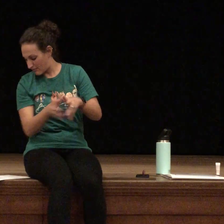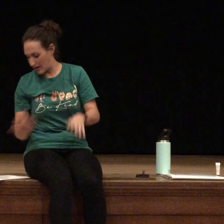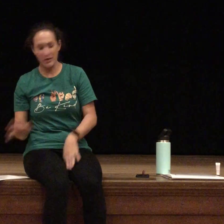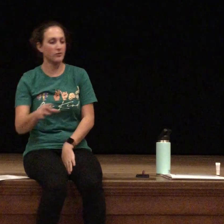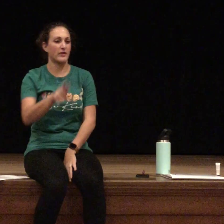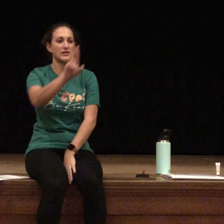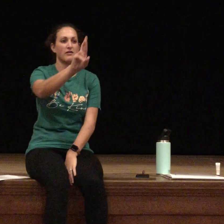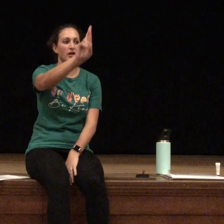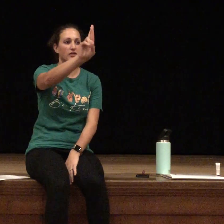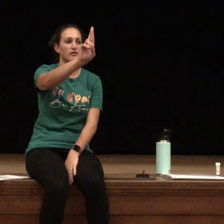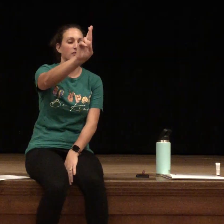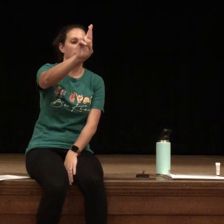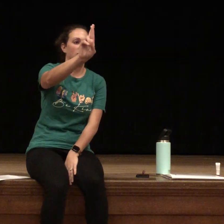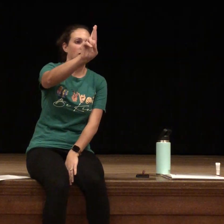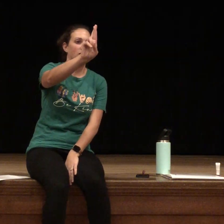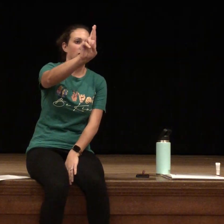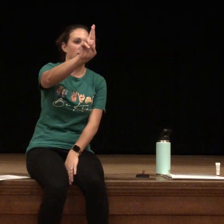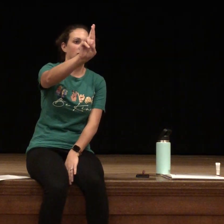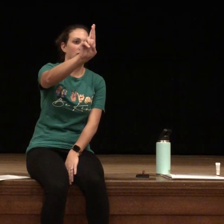I'm going to do one that's not even on here.